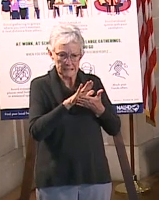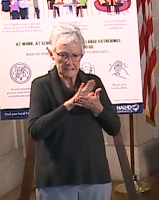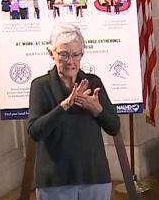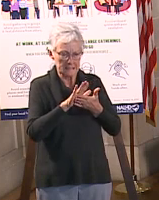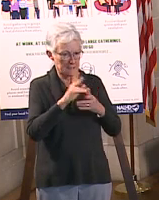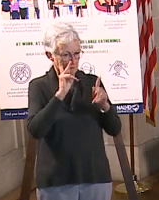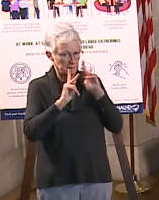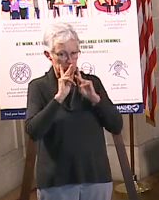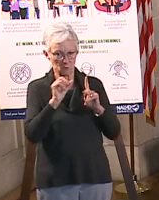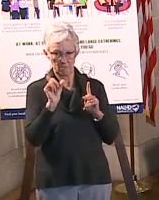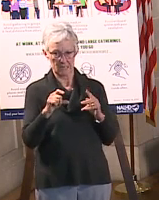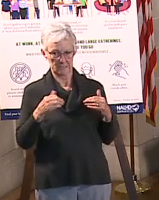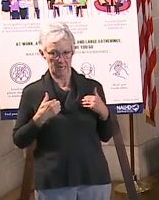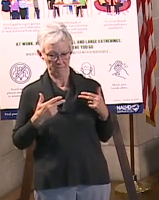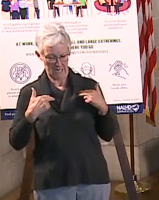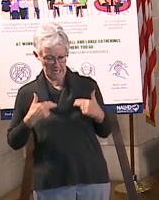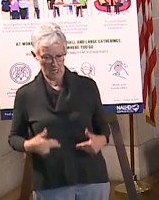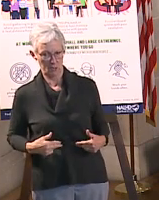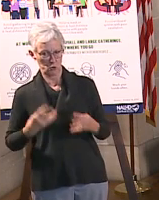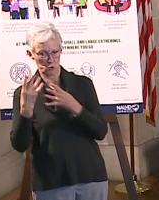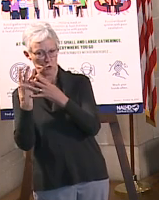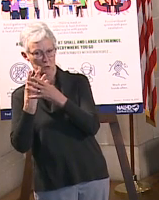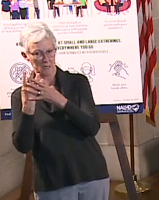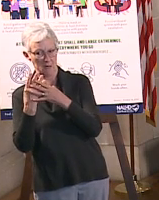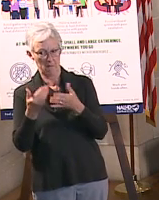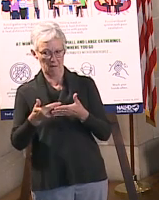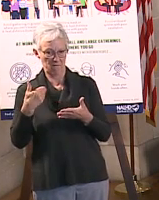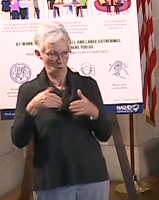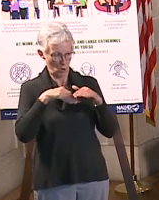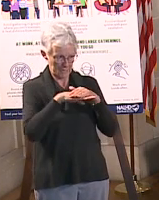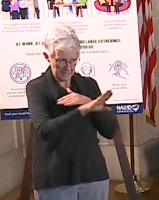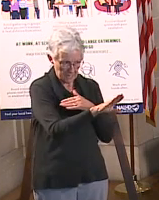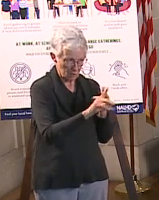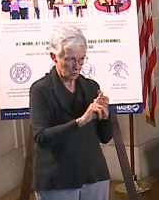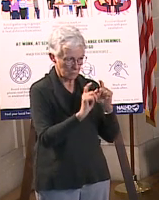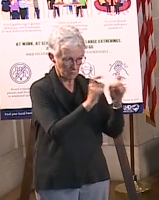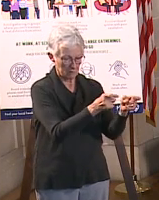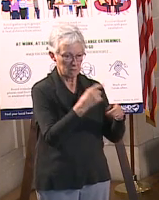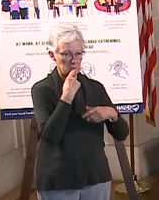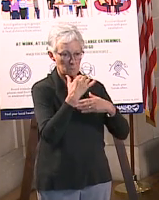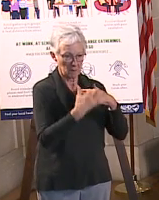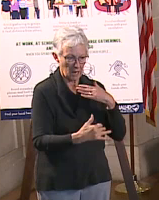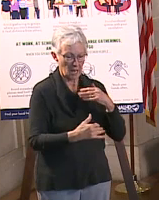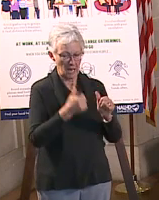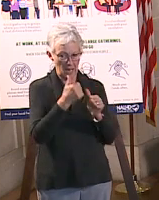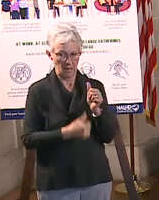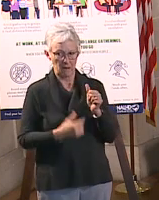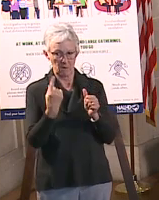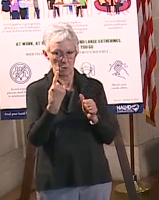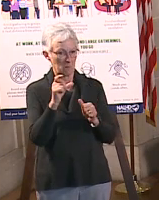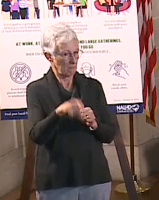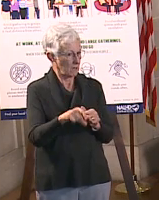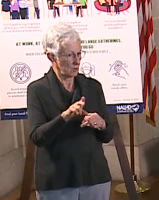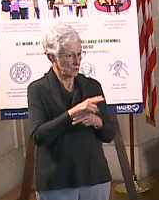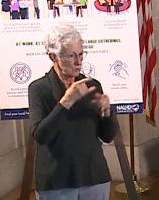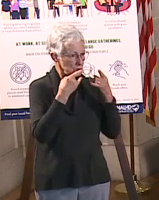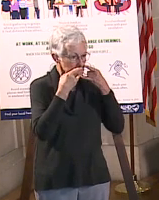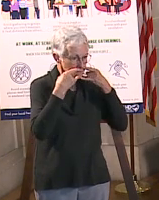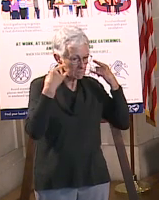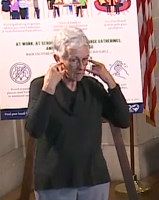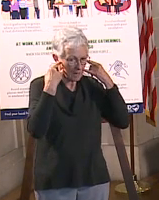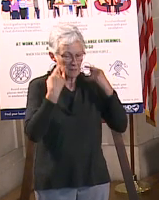health screening before they're allowed inside. Everybody wears a mask throughout the process. Social distancing is